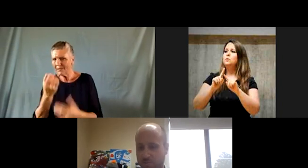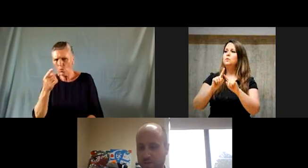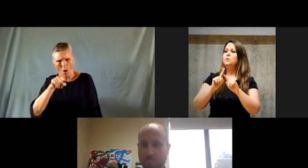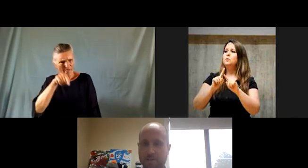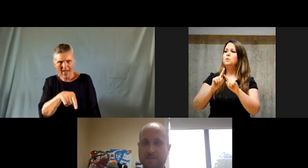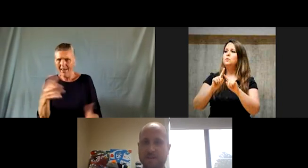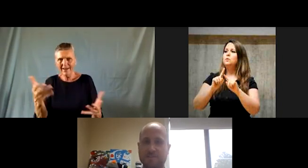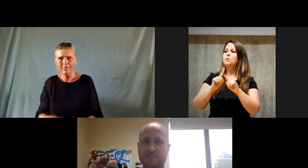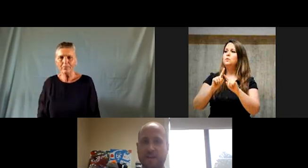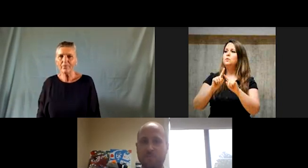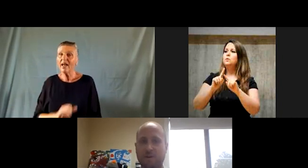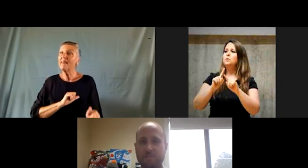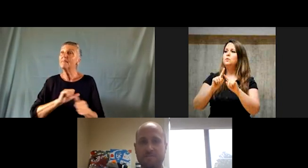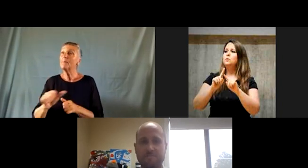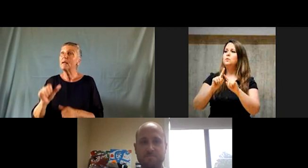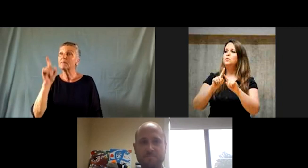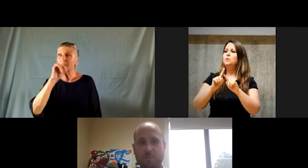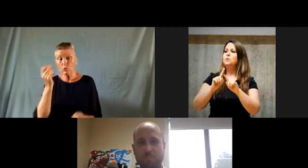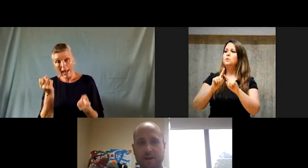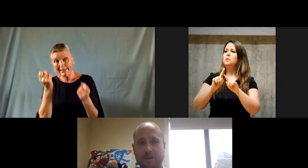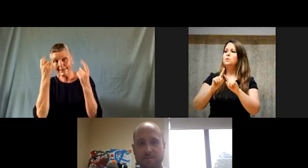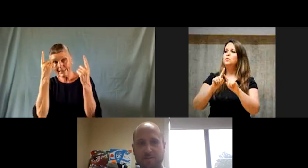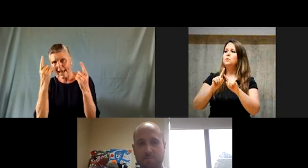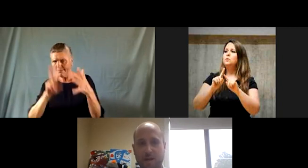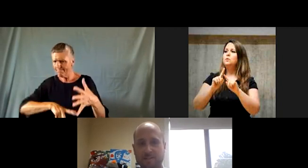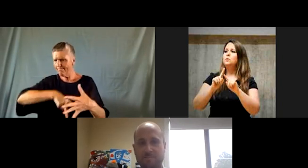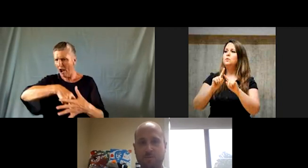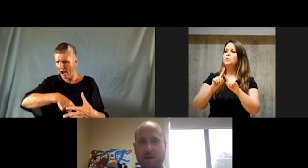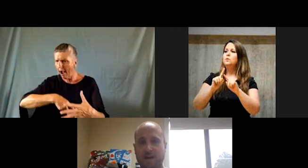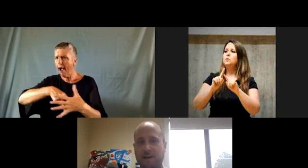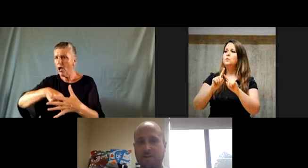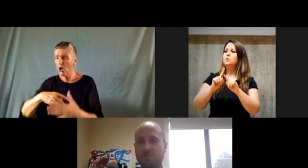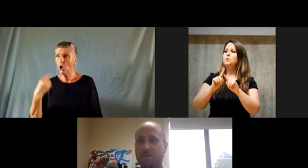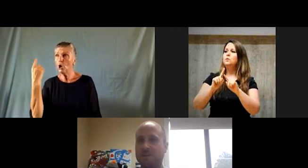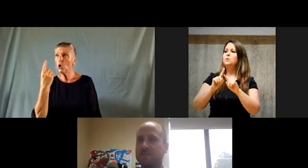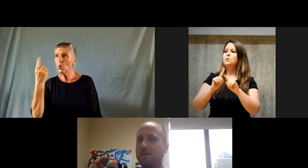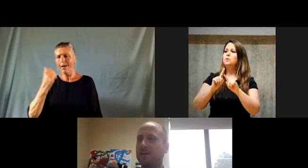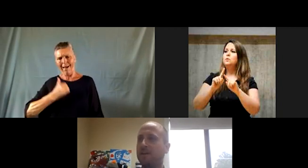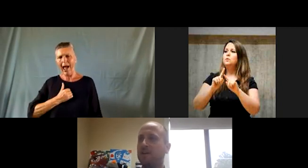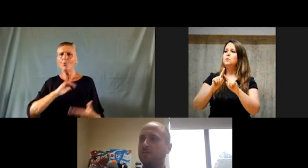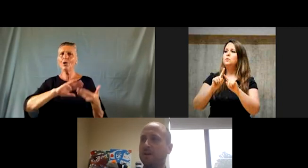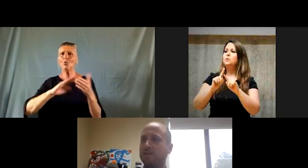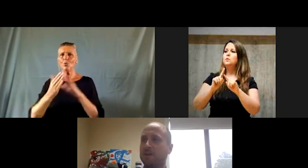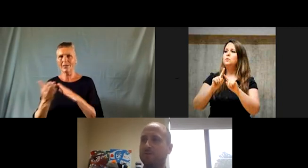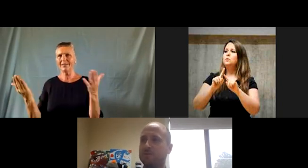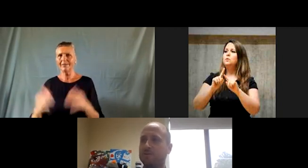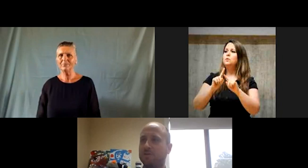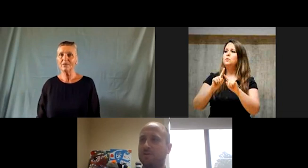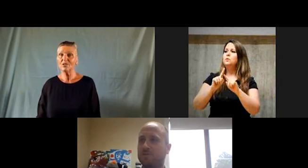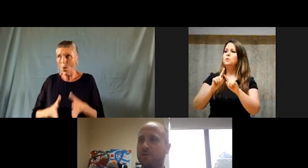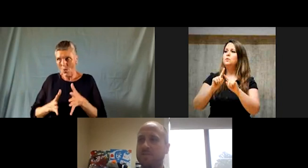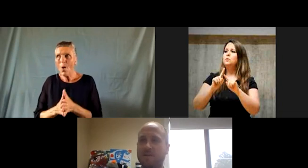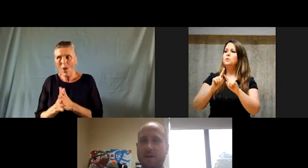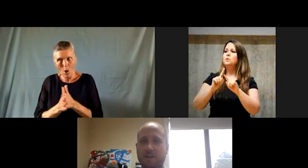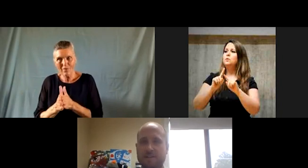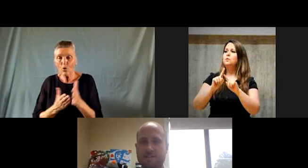that we can best understand what barriers are in place for are our community. So we're looking forward to,